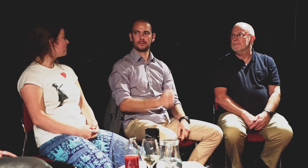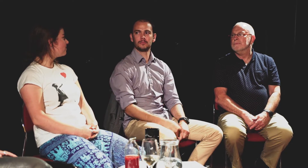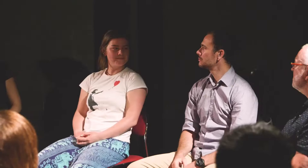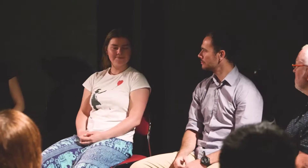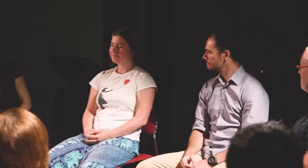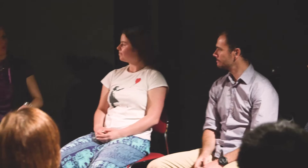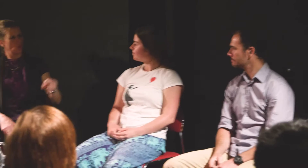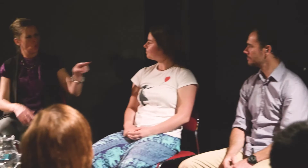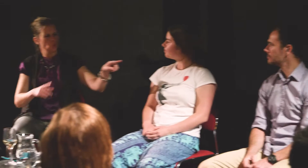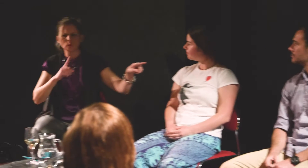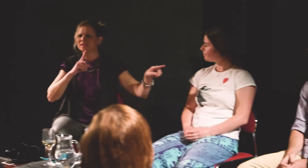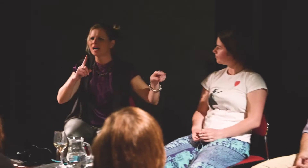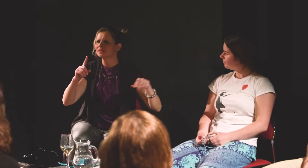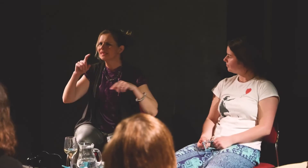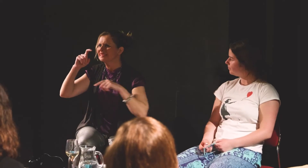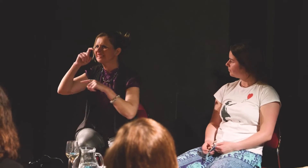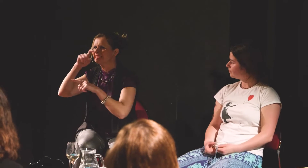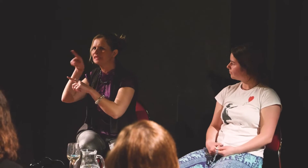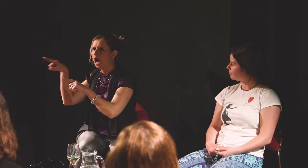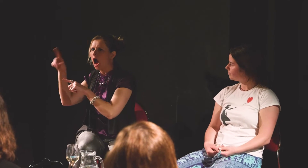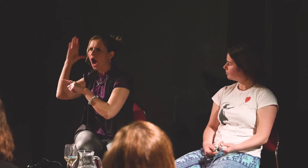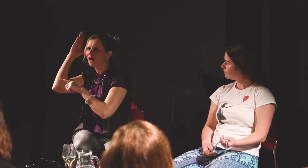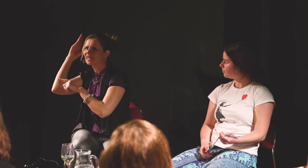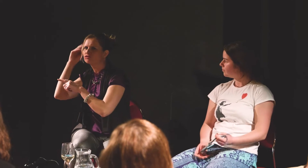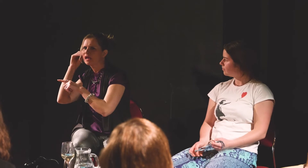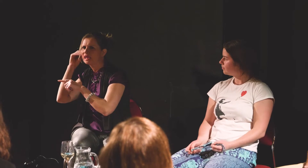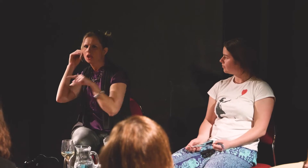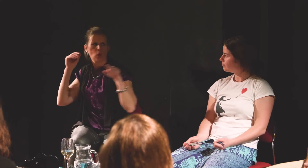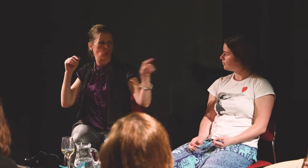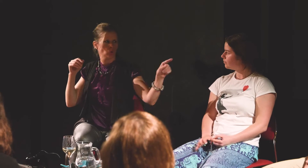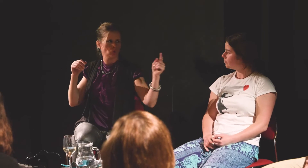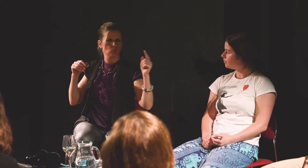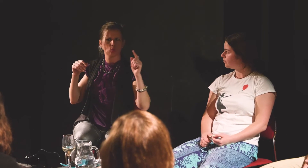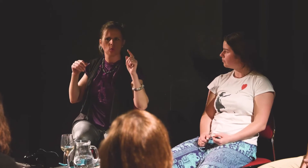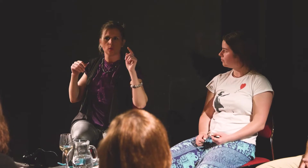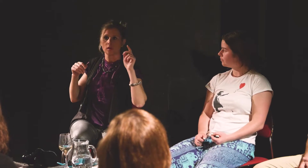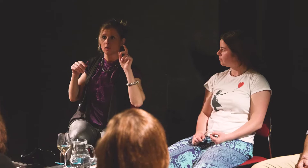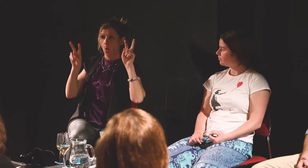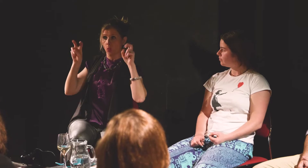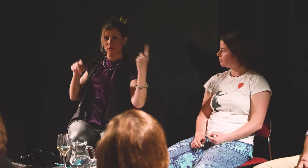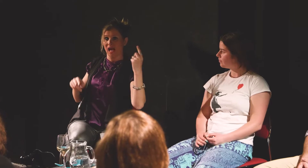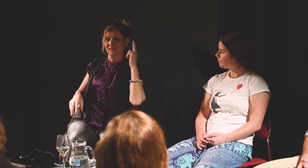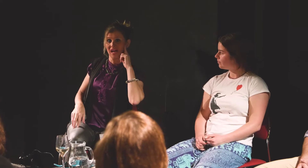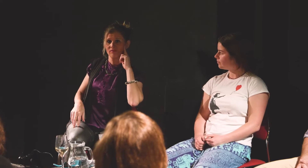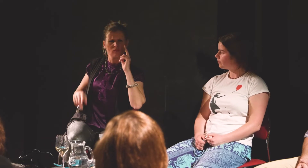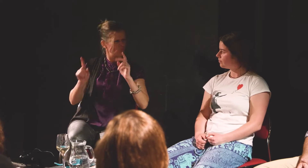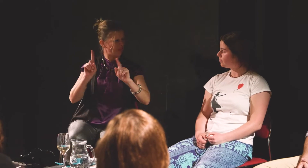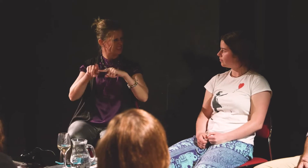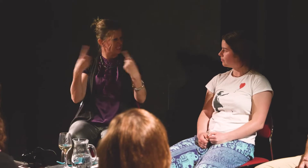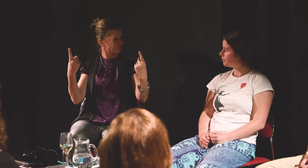of had a hearing perspective on the world. Okay, now you mentioned that your sister is hard of hearing. Do you call yourself